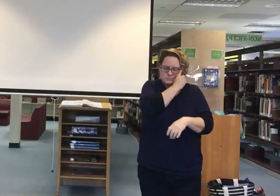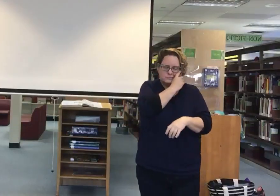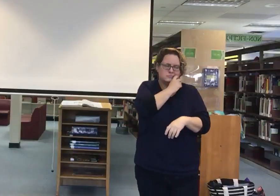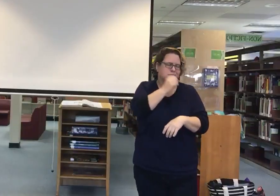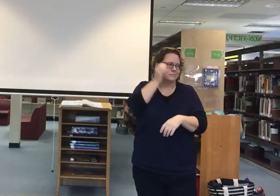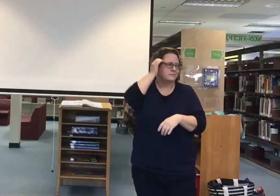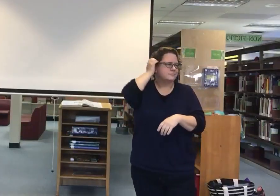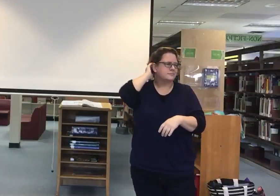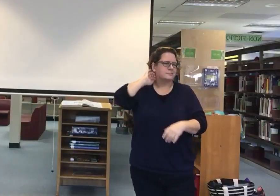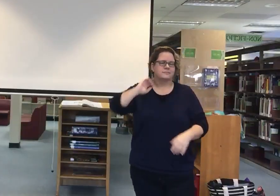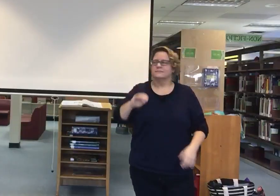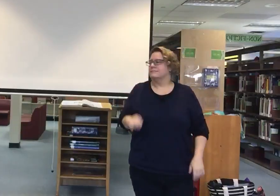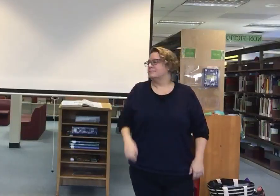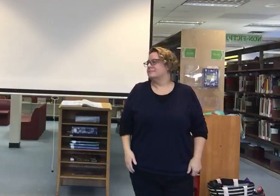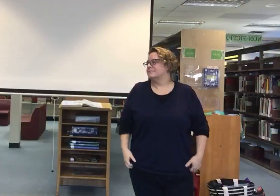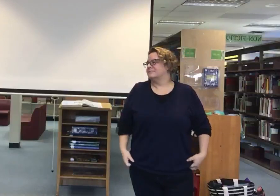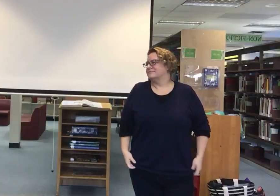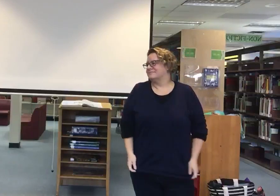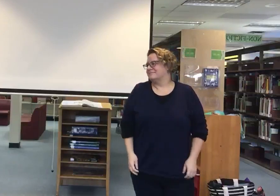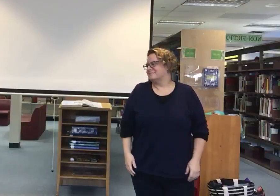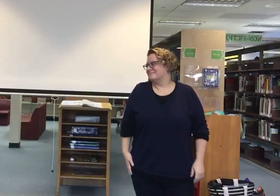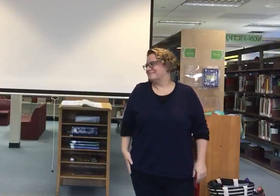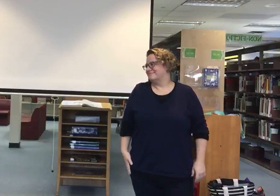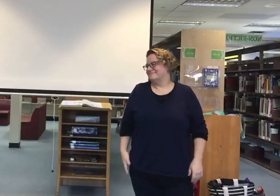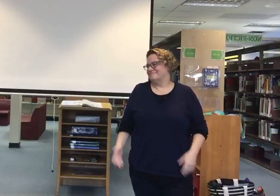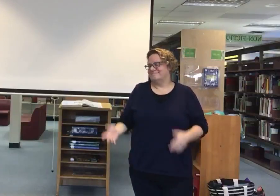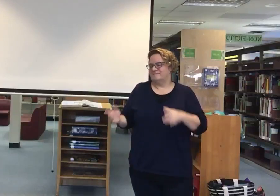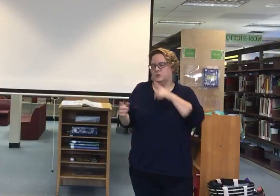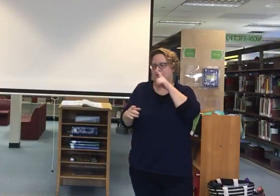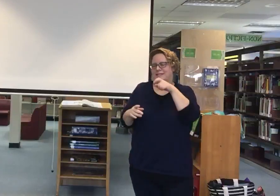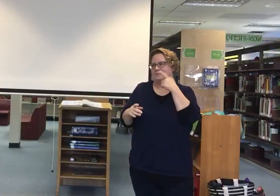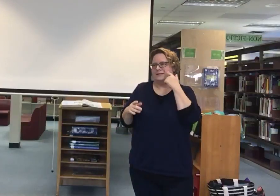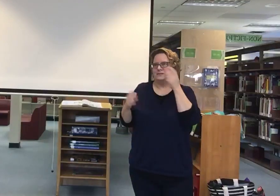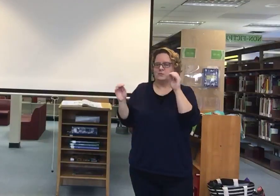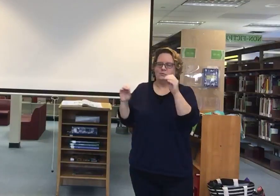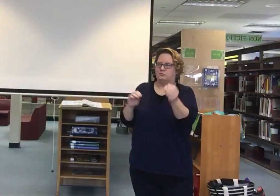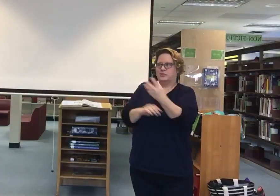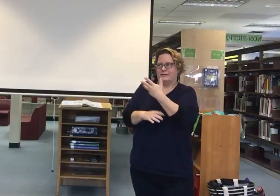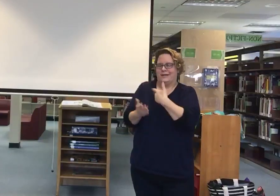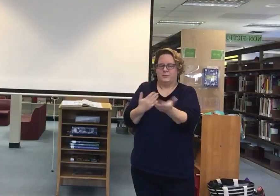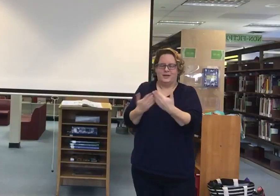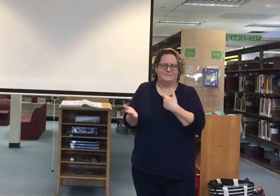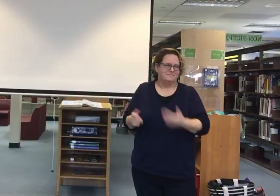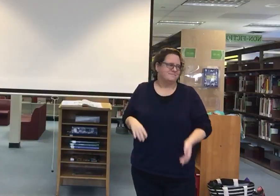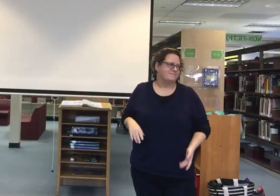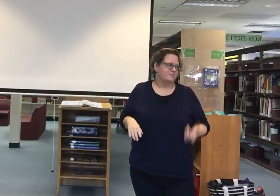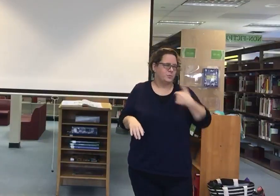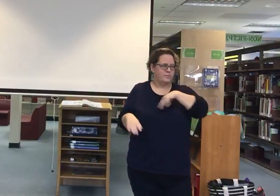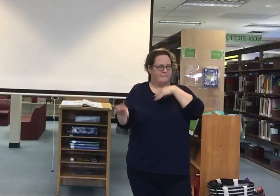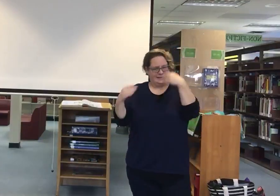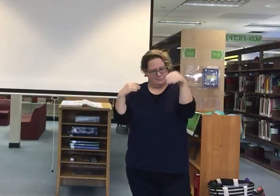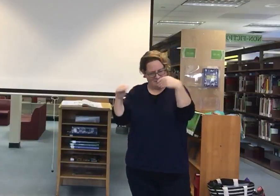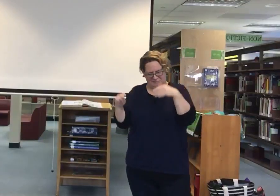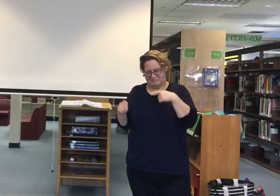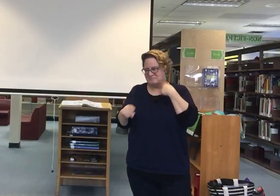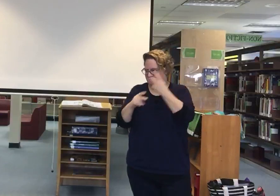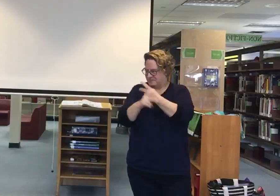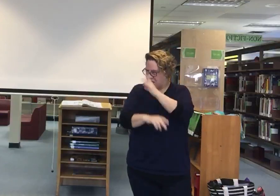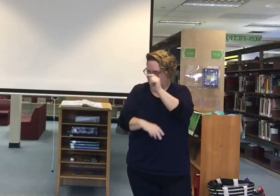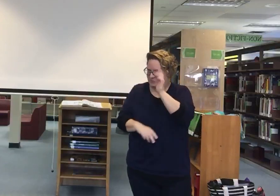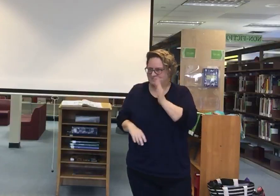Oh, okay. Well, we can't use it anyway, because there's nothing to connect it to. So we're flexible here, we're gonna figure it